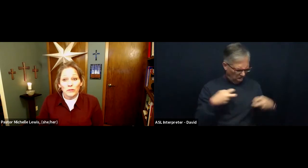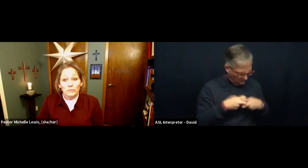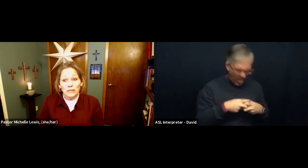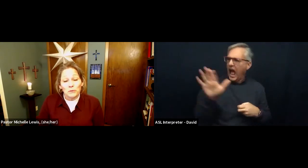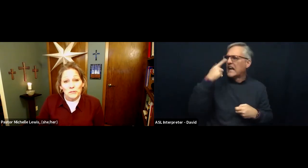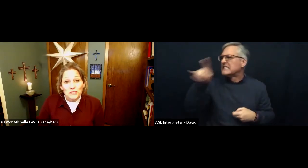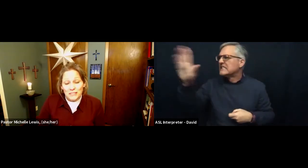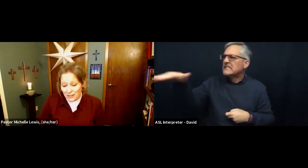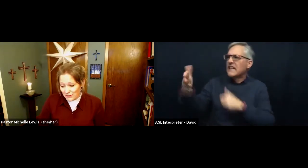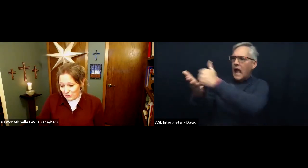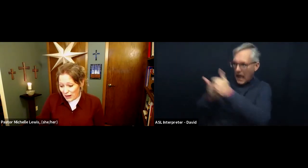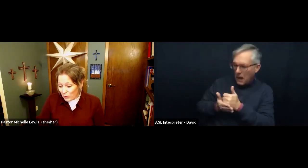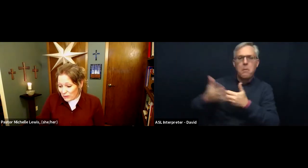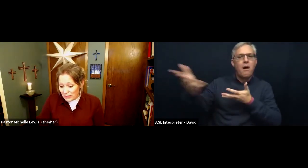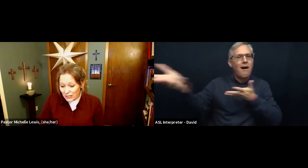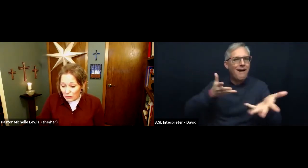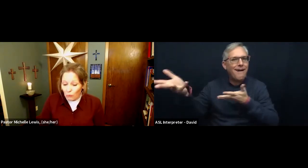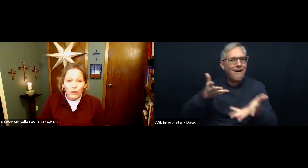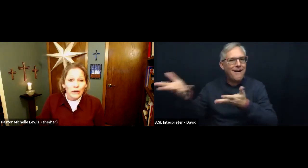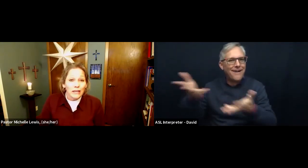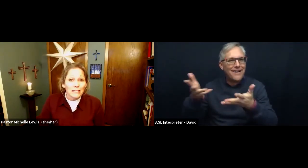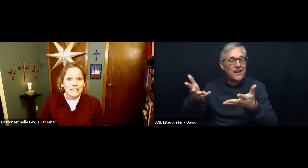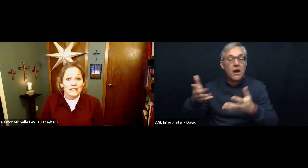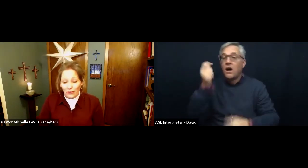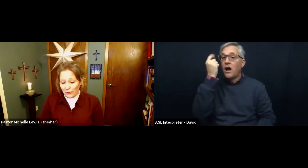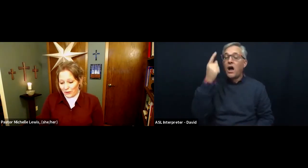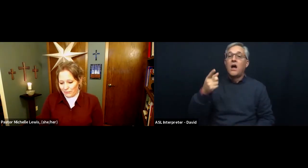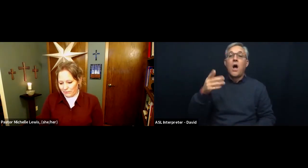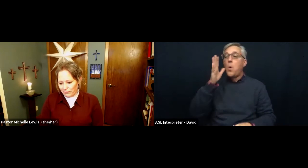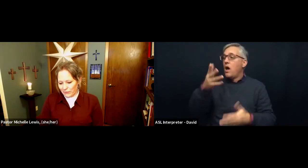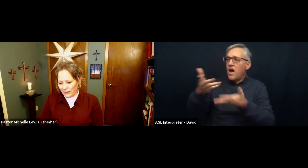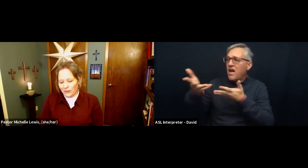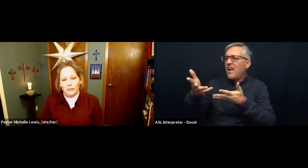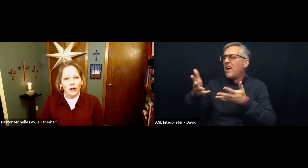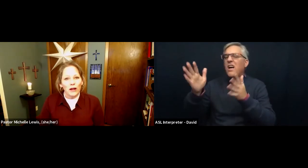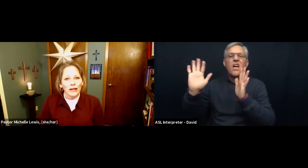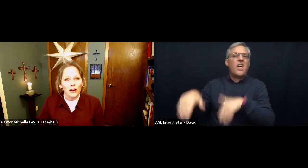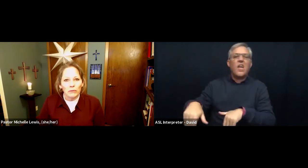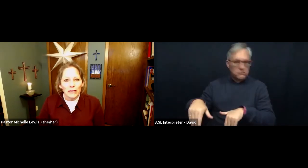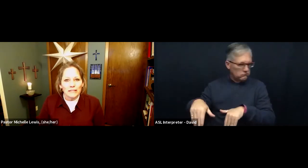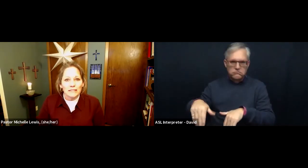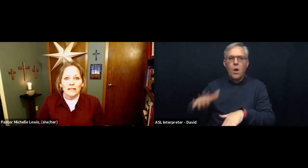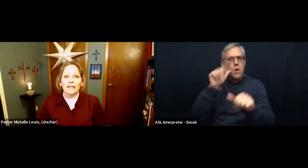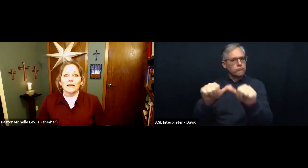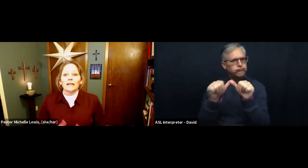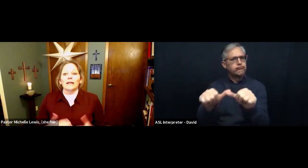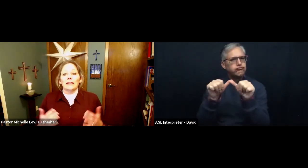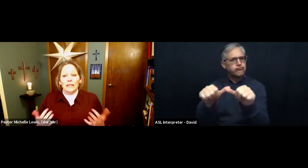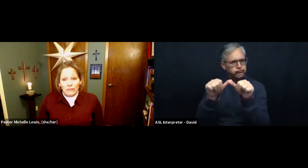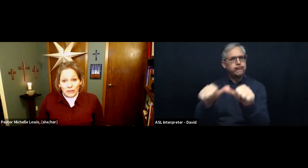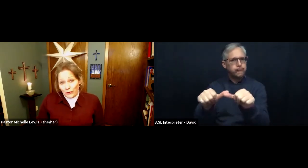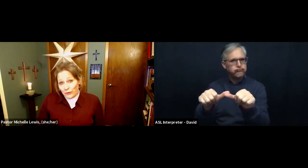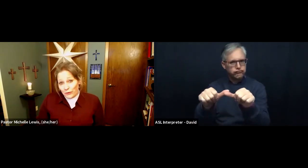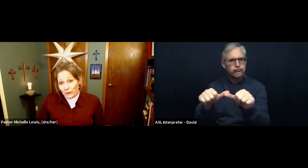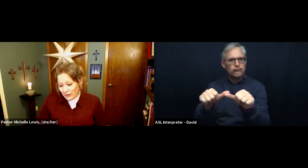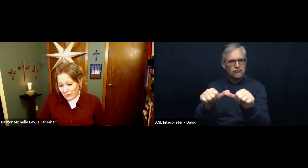And we'll be persistent, right? We will keep working together, trying our best,